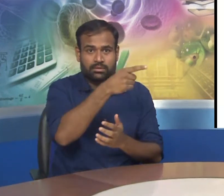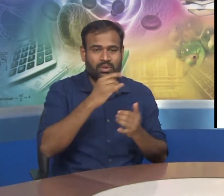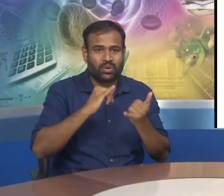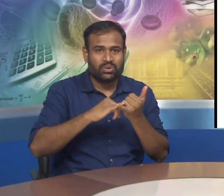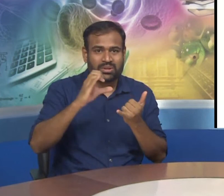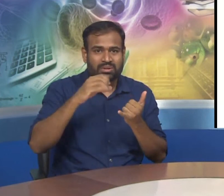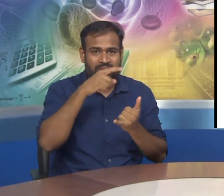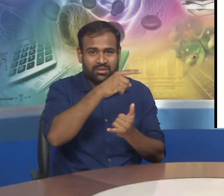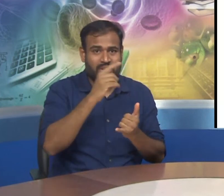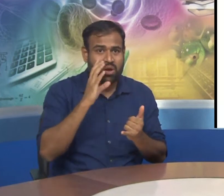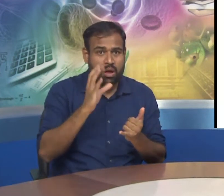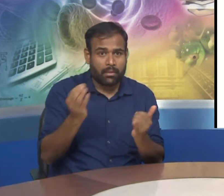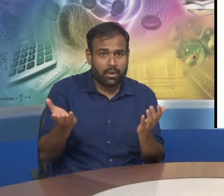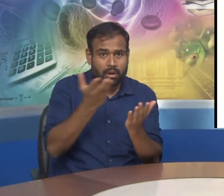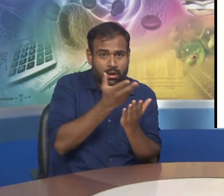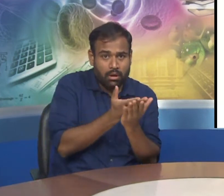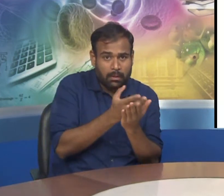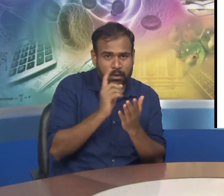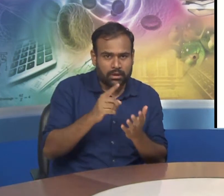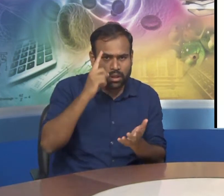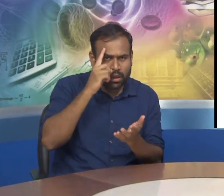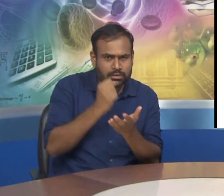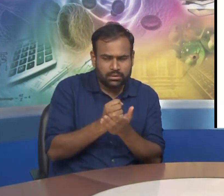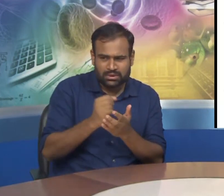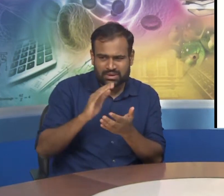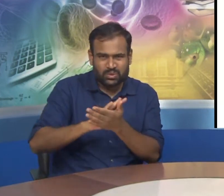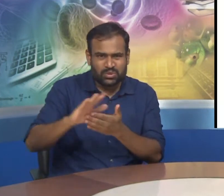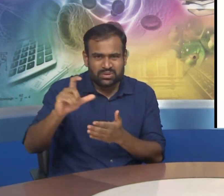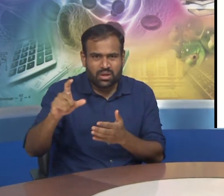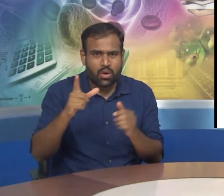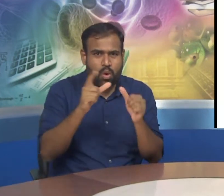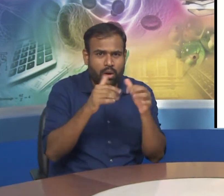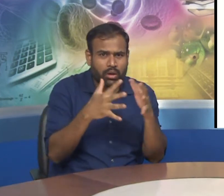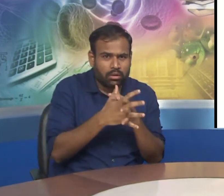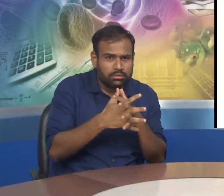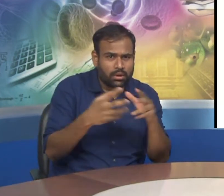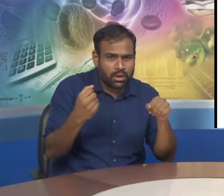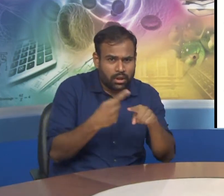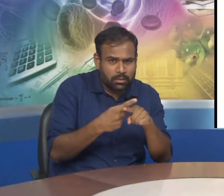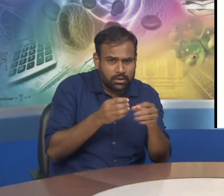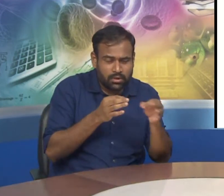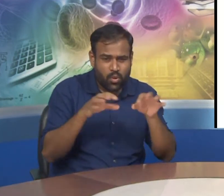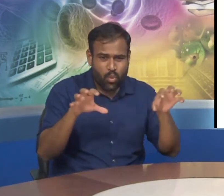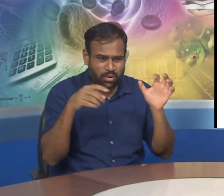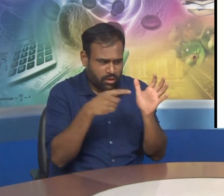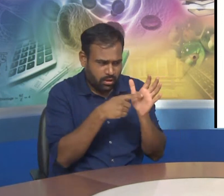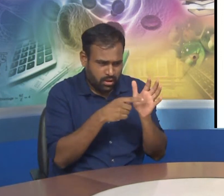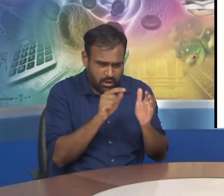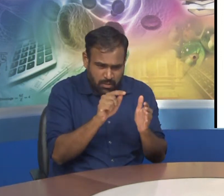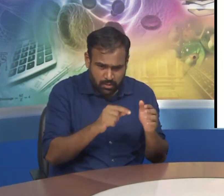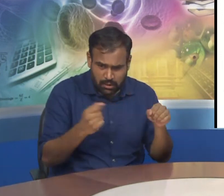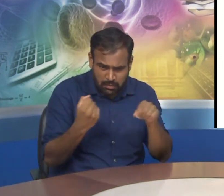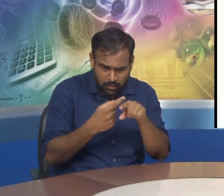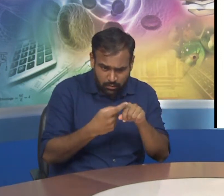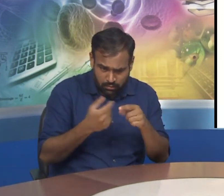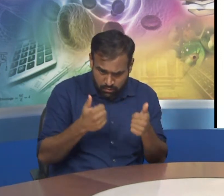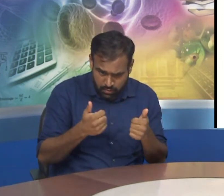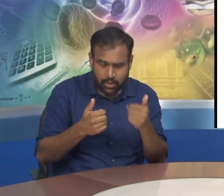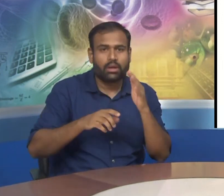If substantial questions of interpretation of law or constitution is involved, appeal may